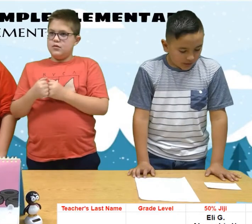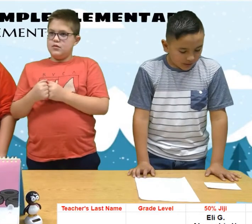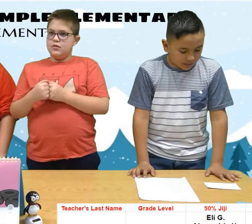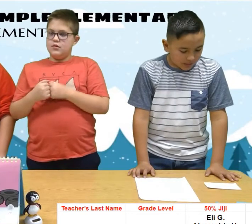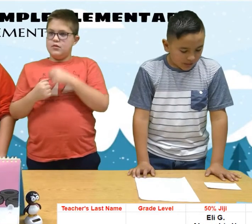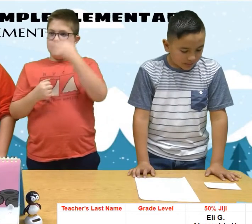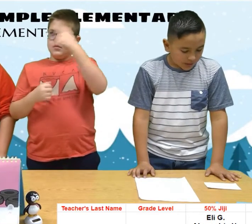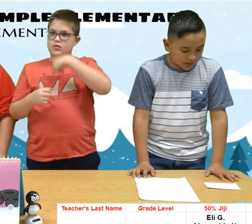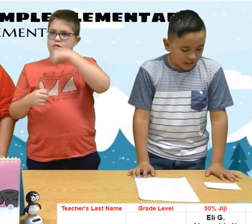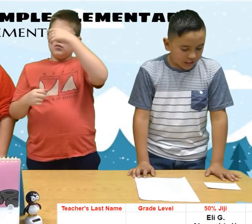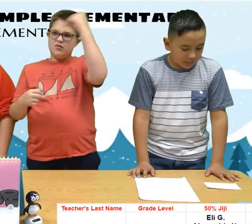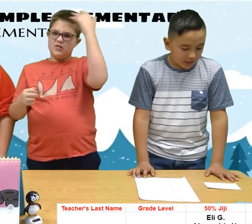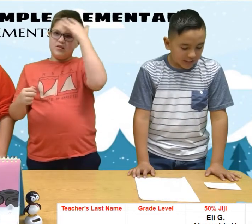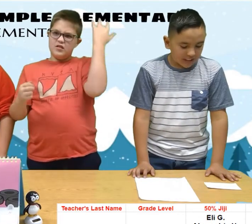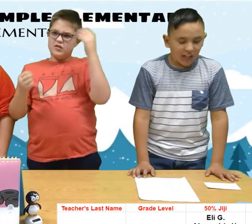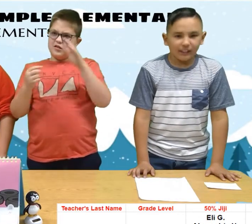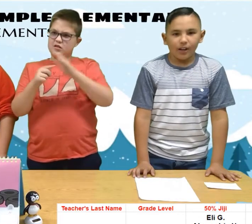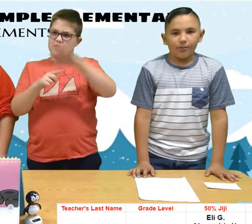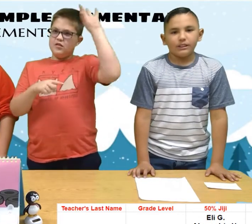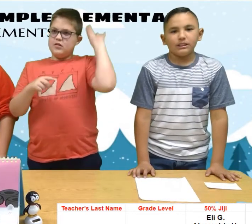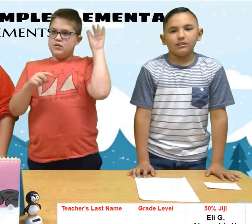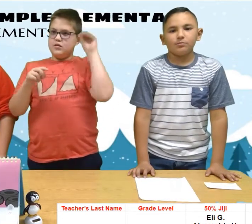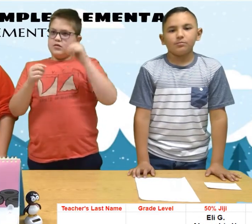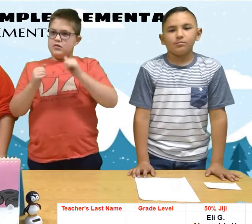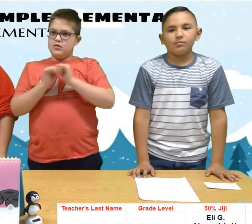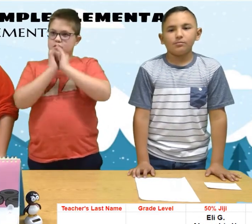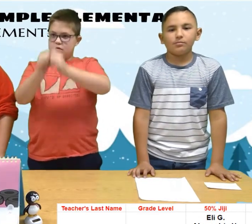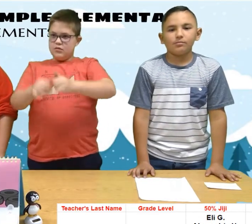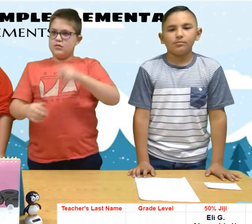Don't forget to pick up your GG prize at the office.